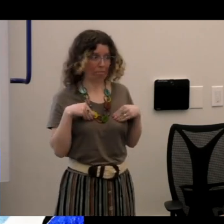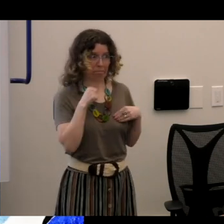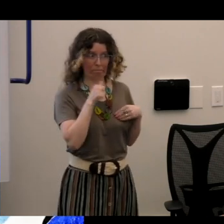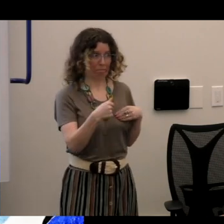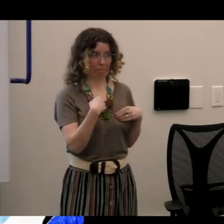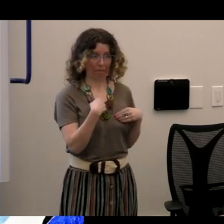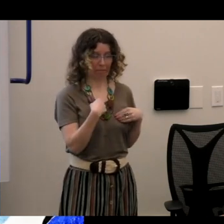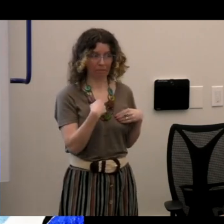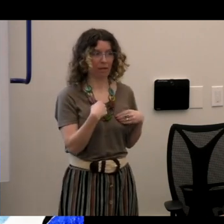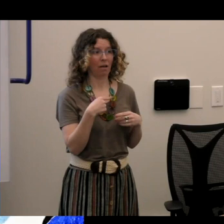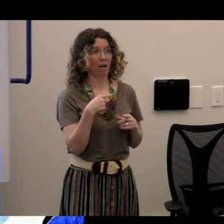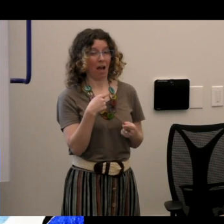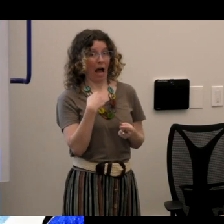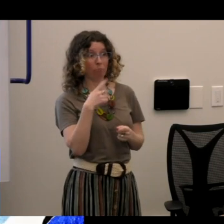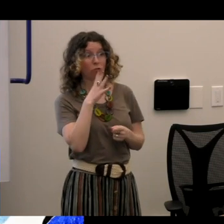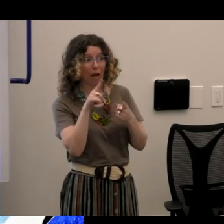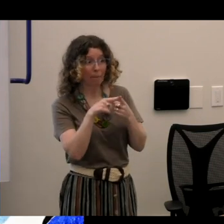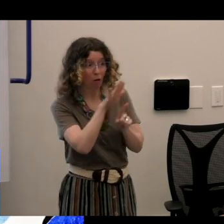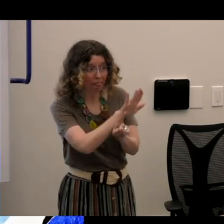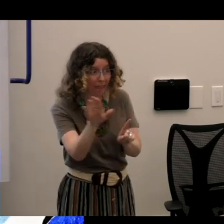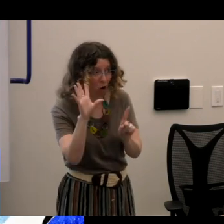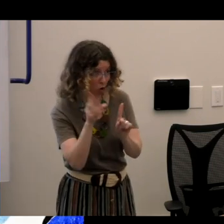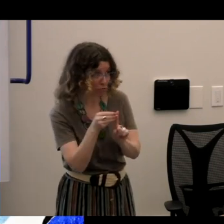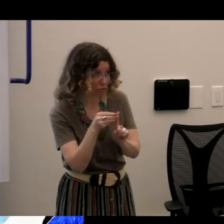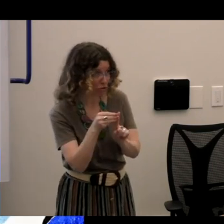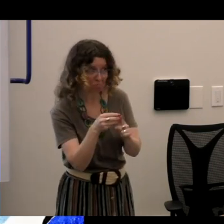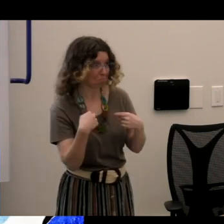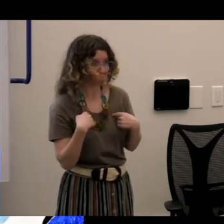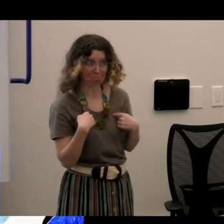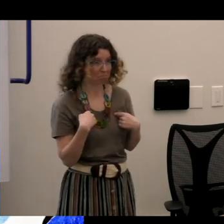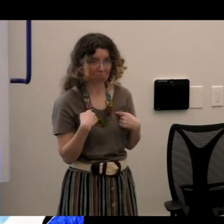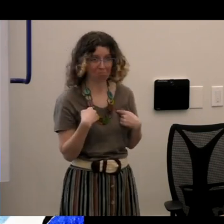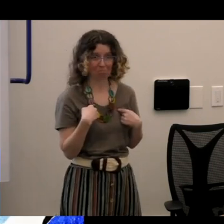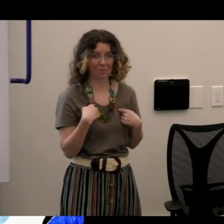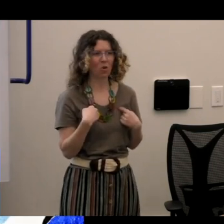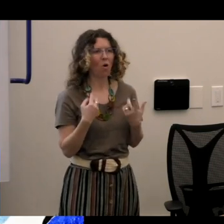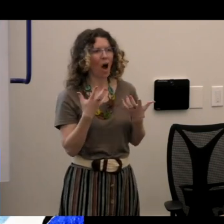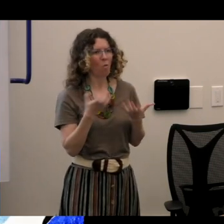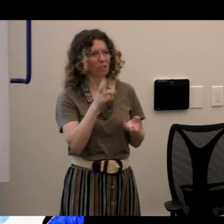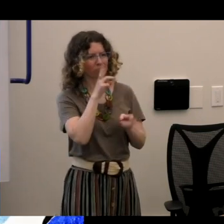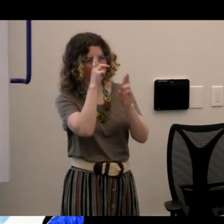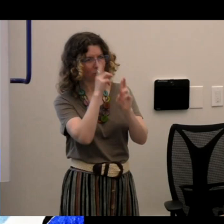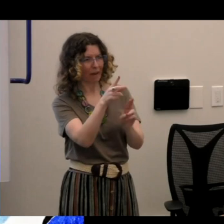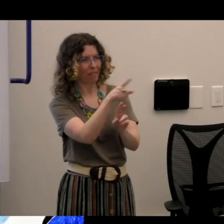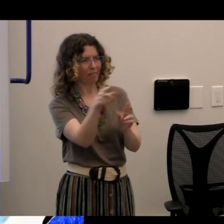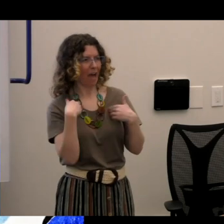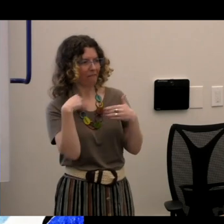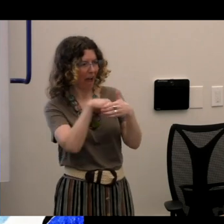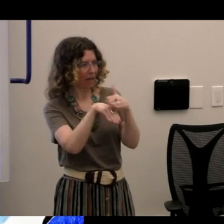their language. I know that it's not mine. I'm talking about their culture and not mine.